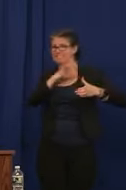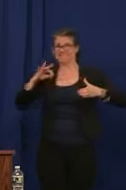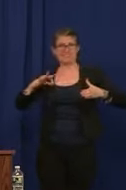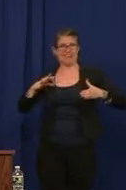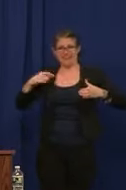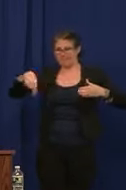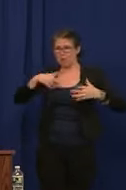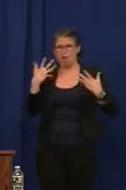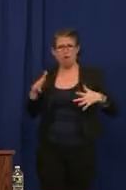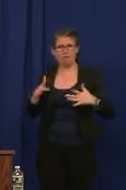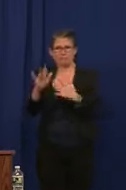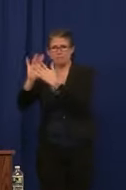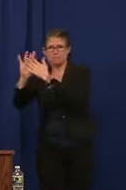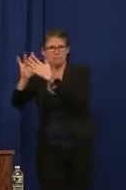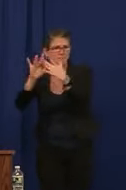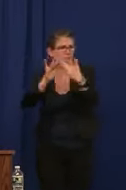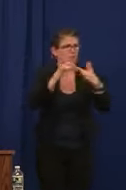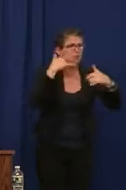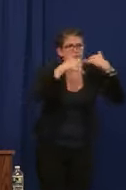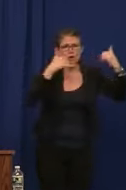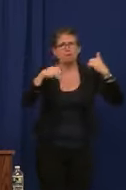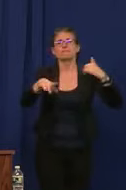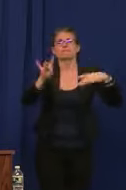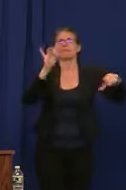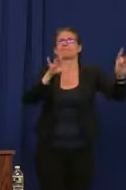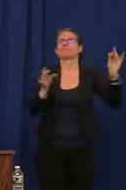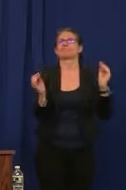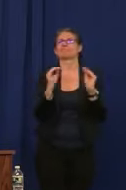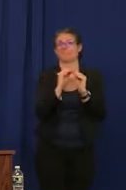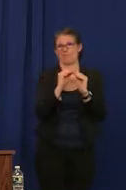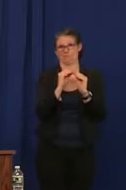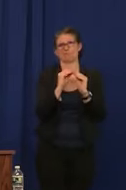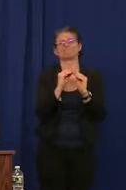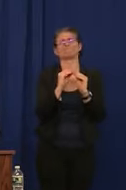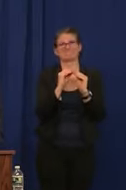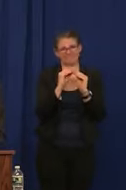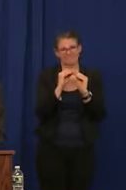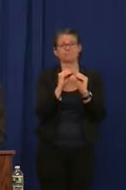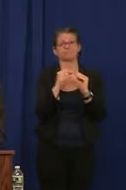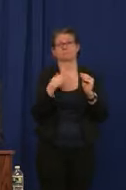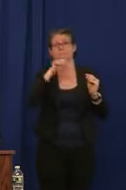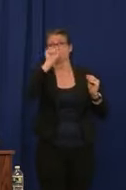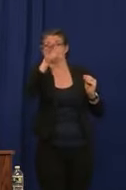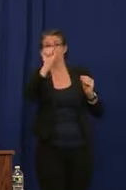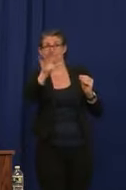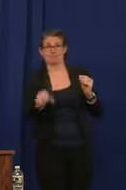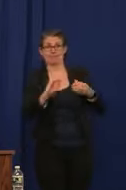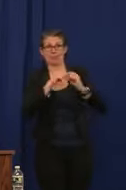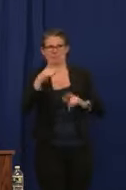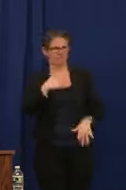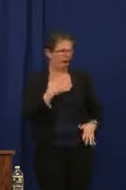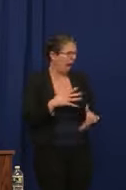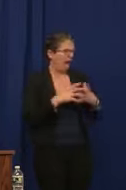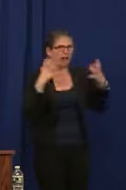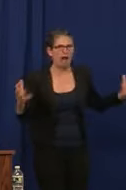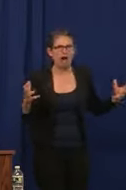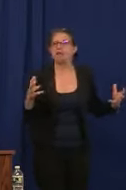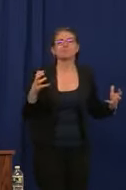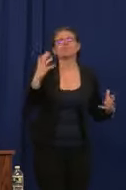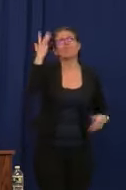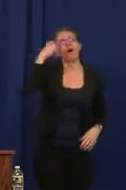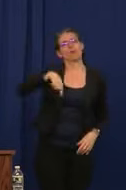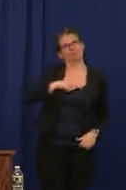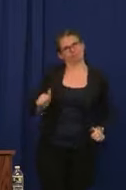for things, we find them. And that's what we're seeing now. At the Maine Veterans Home in Scarborough, there